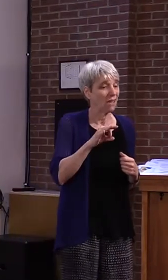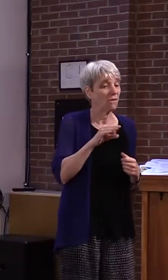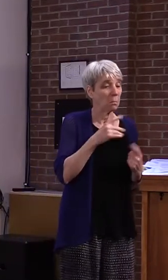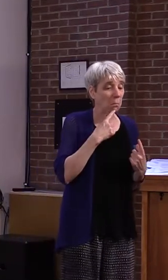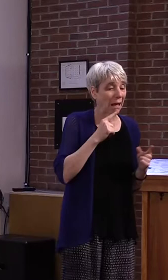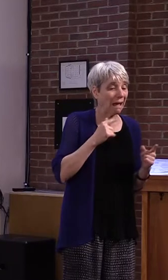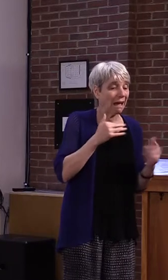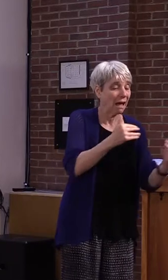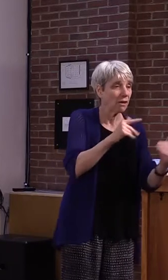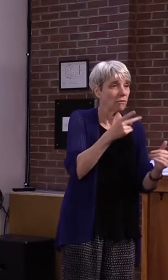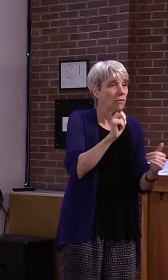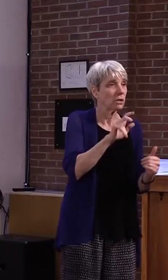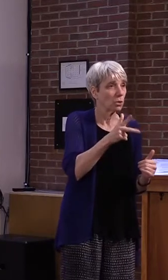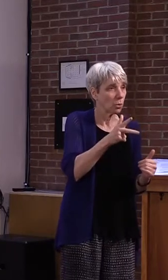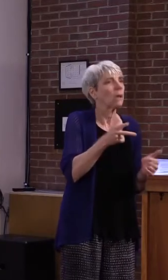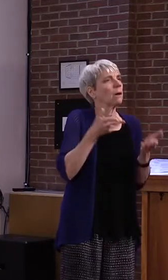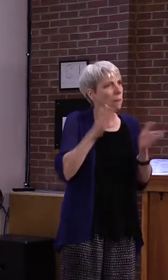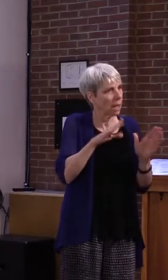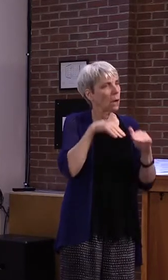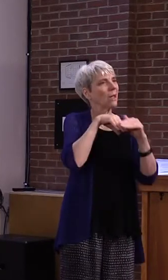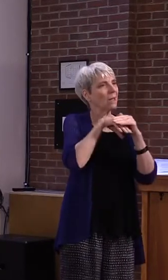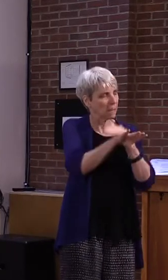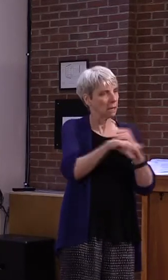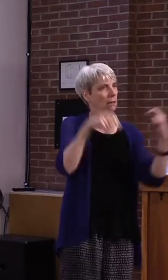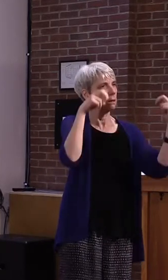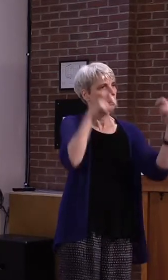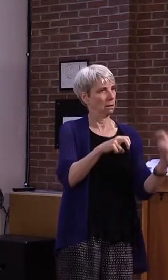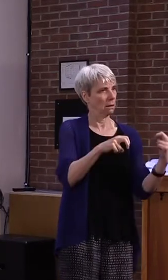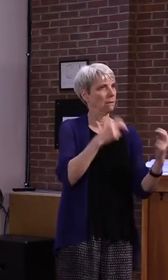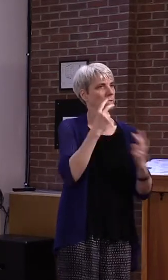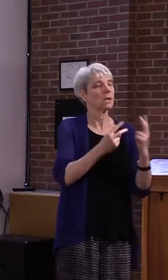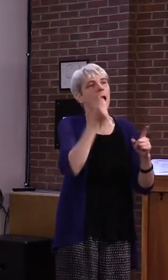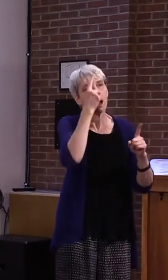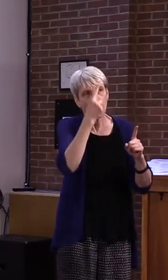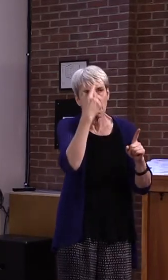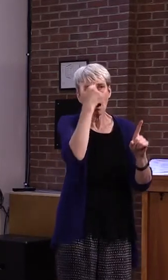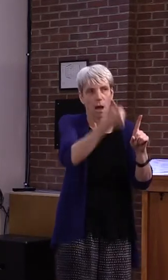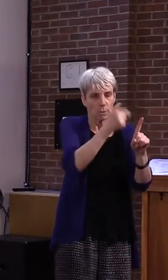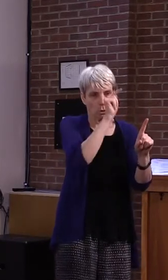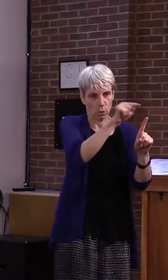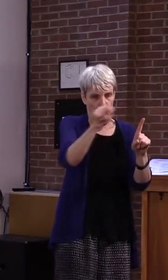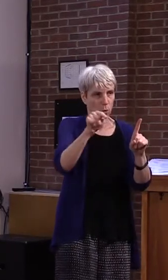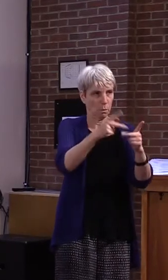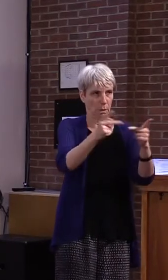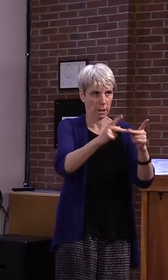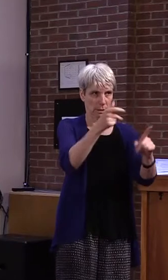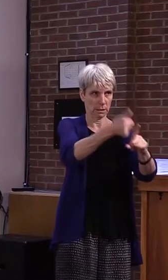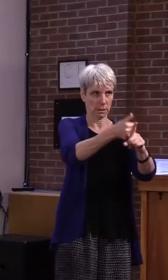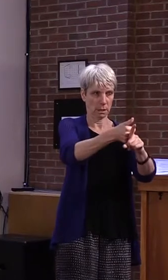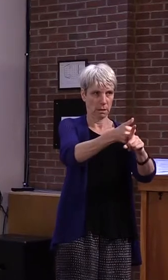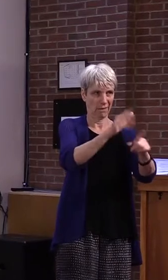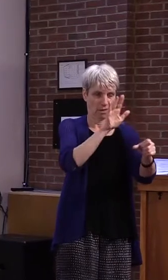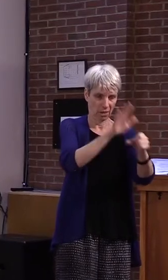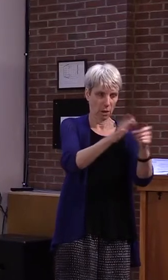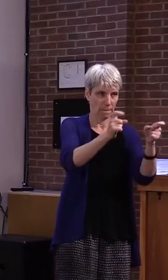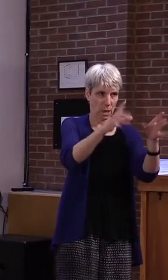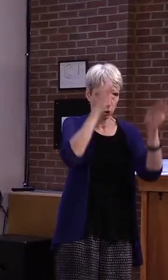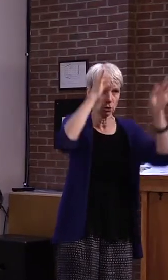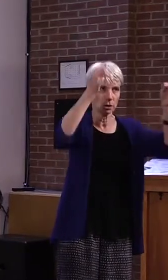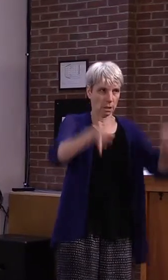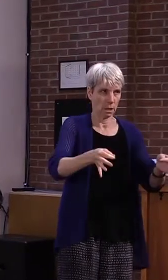just outlined, and that's up to the institution. We have provided the path to get to